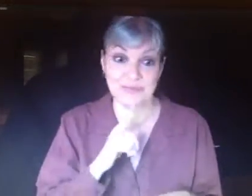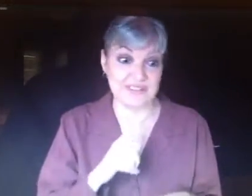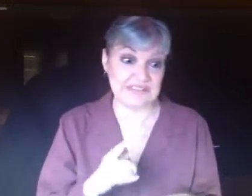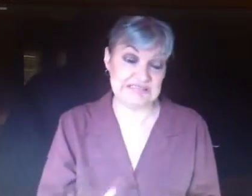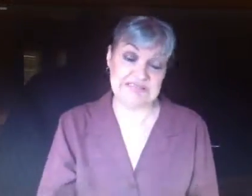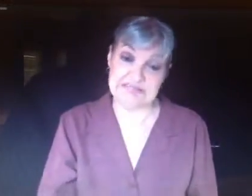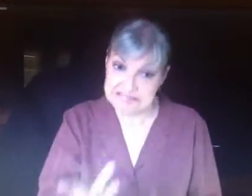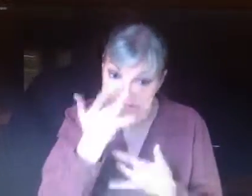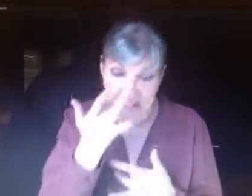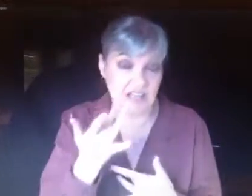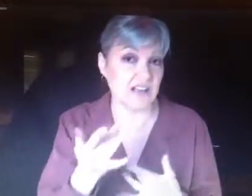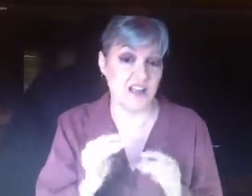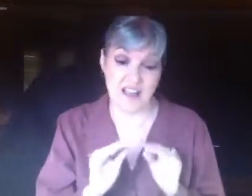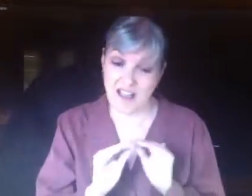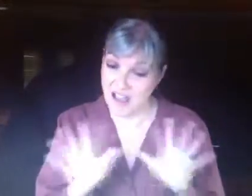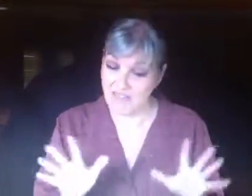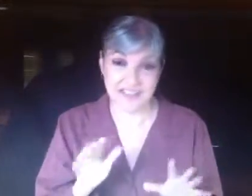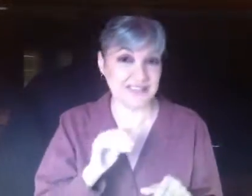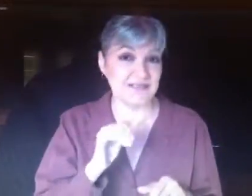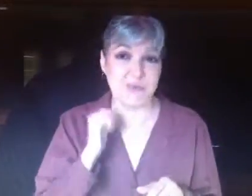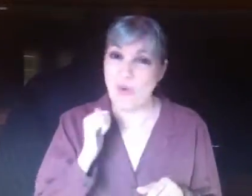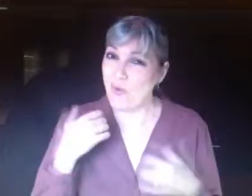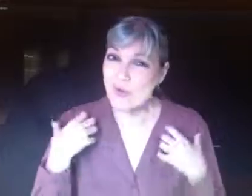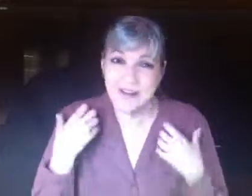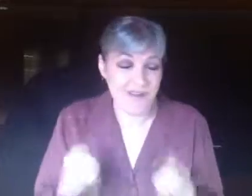So if your pet is sick,